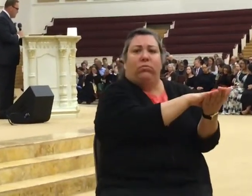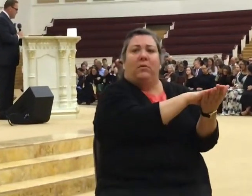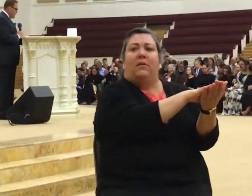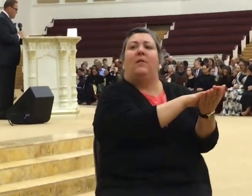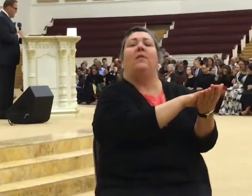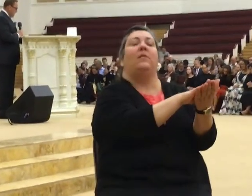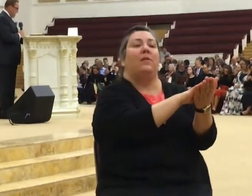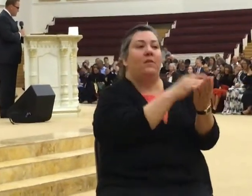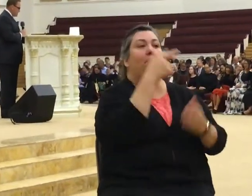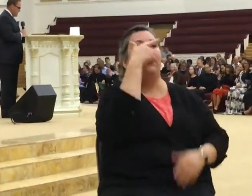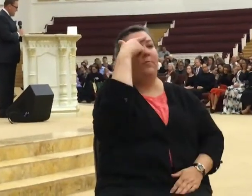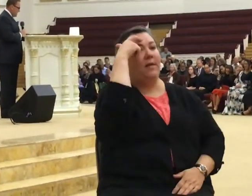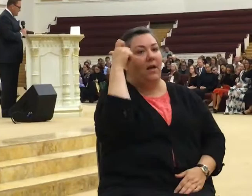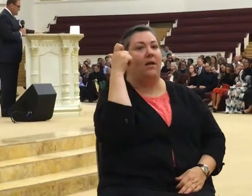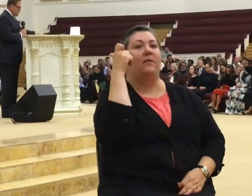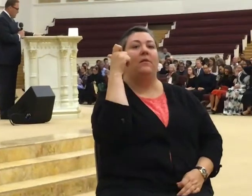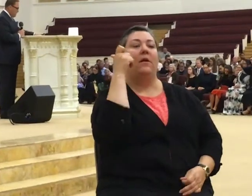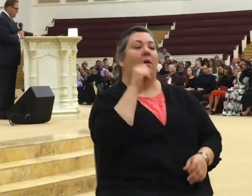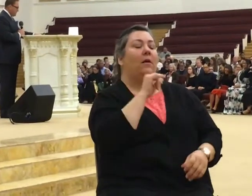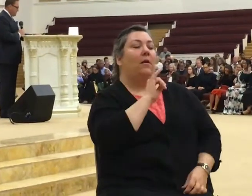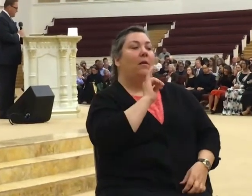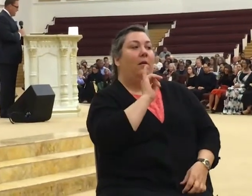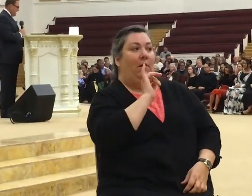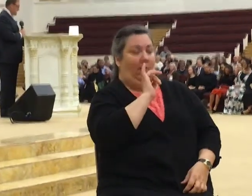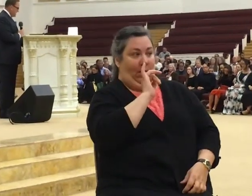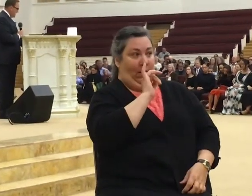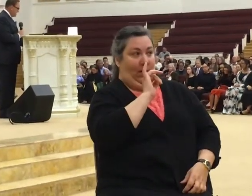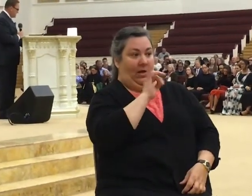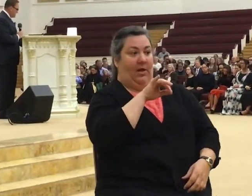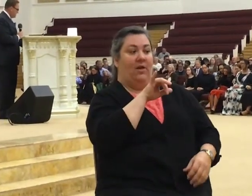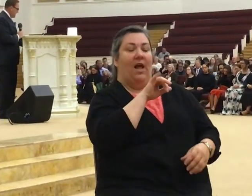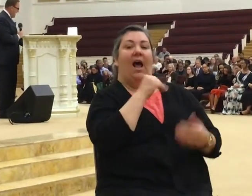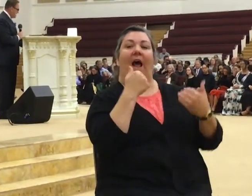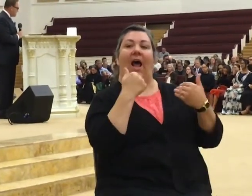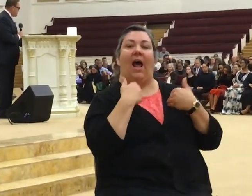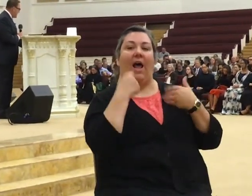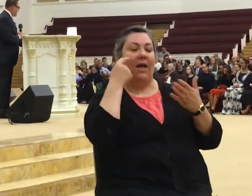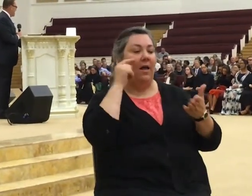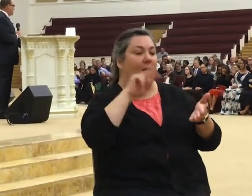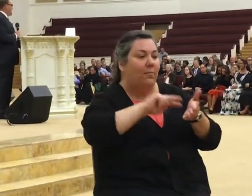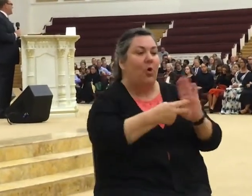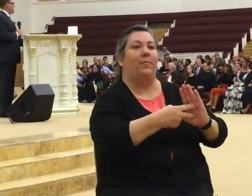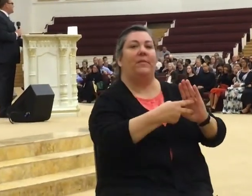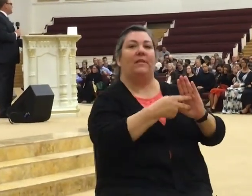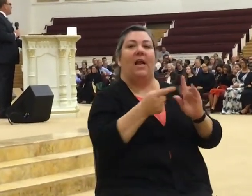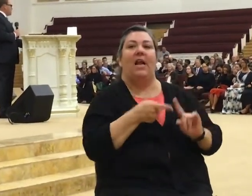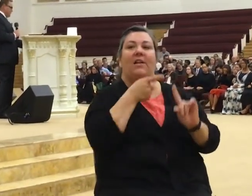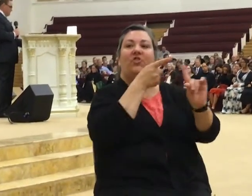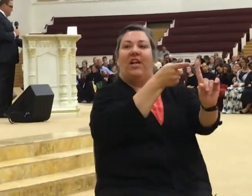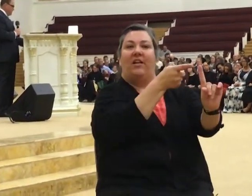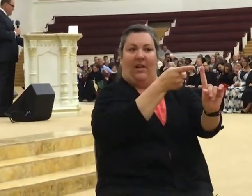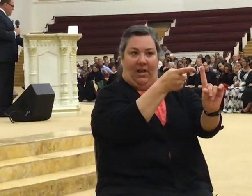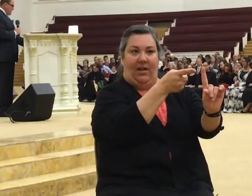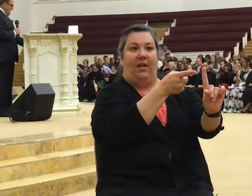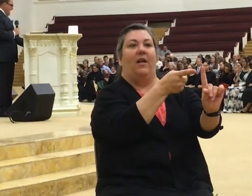nature, because it is with intent and agenda that it is